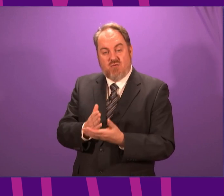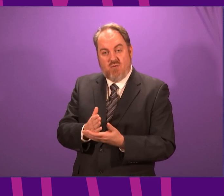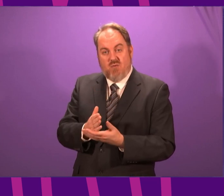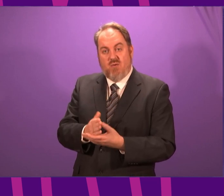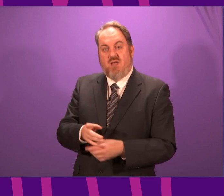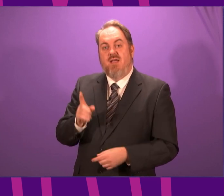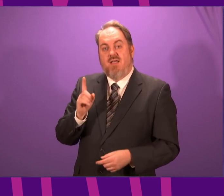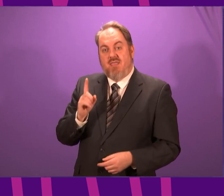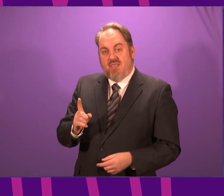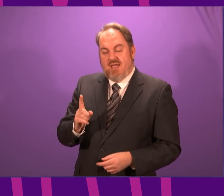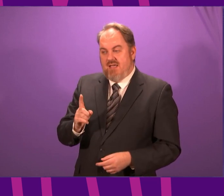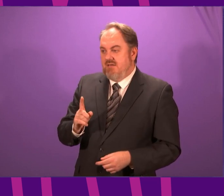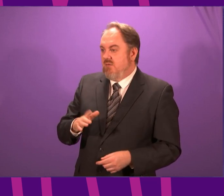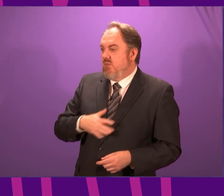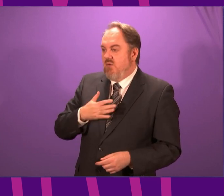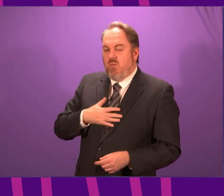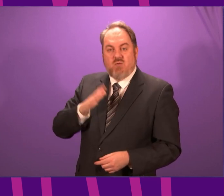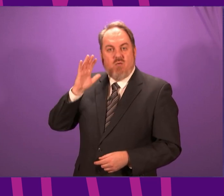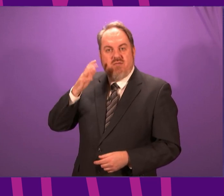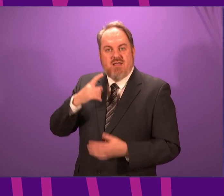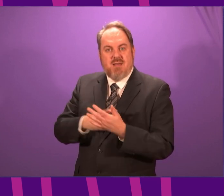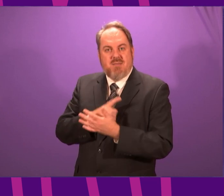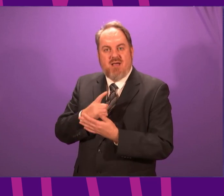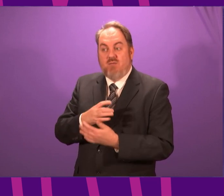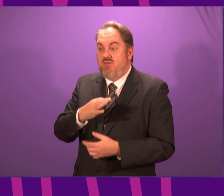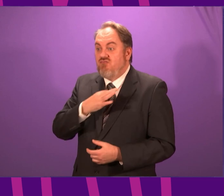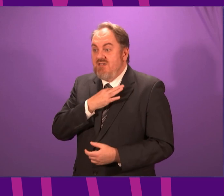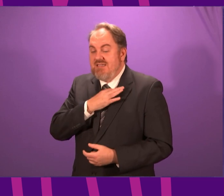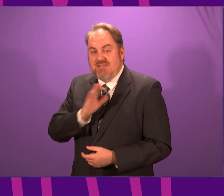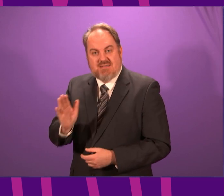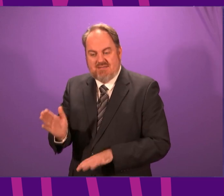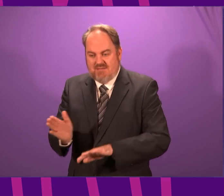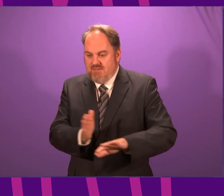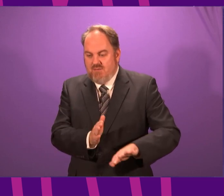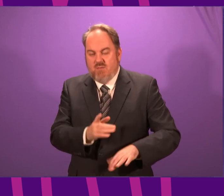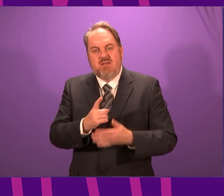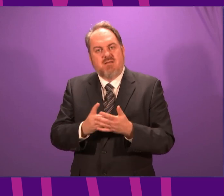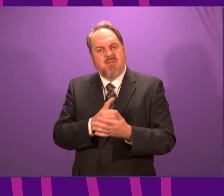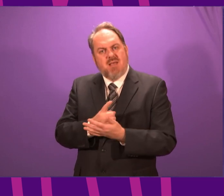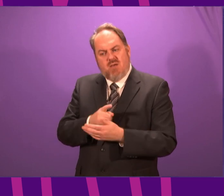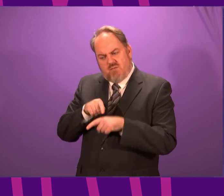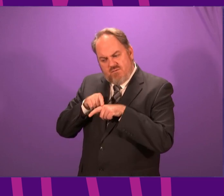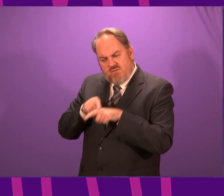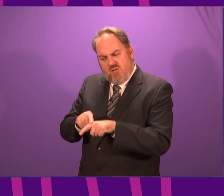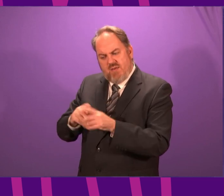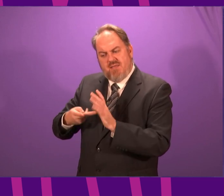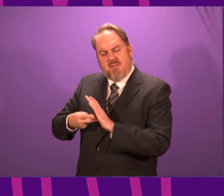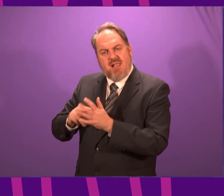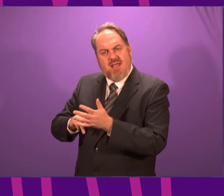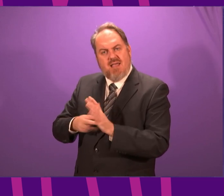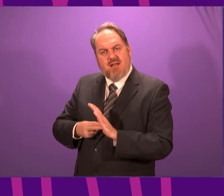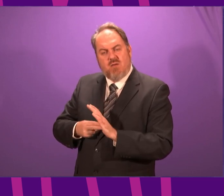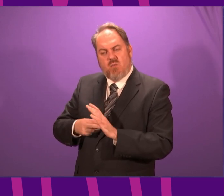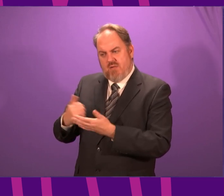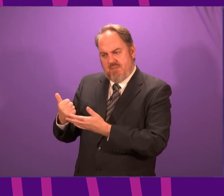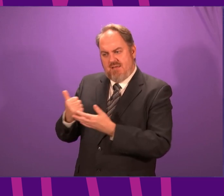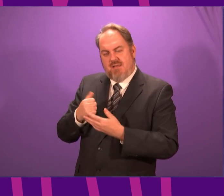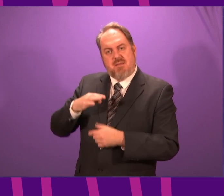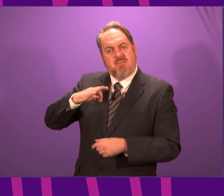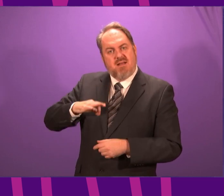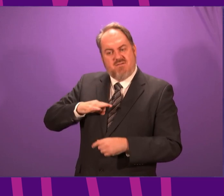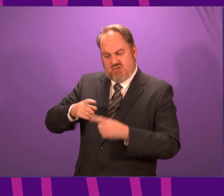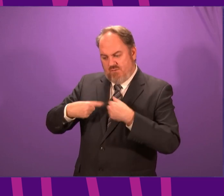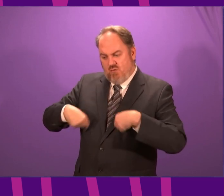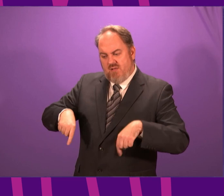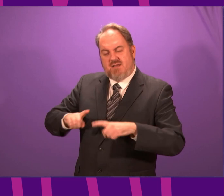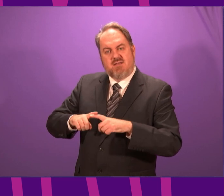it, not out of fear of the repercussions, but out of a belief that sticking to it will help us all. That is the